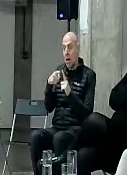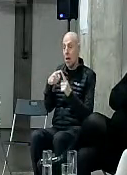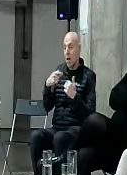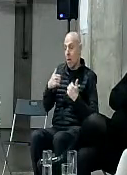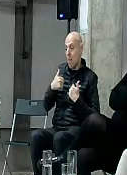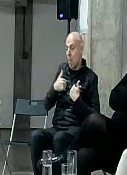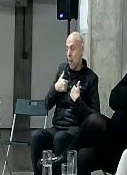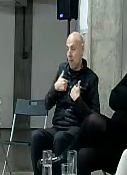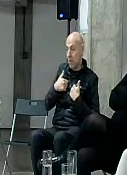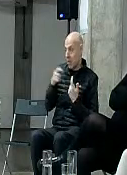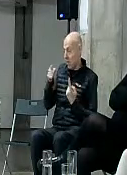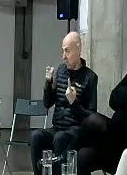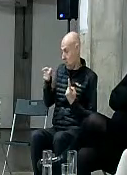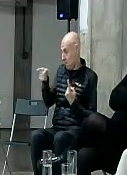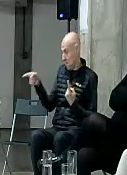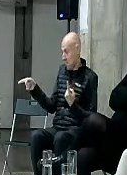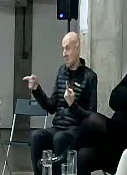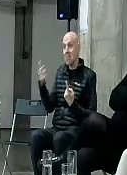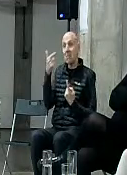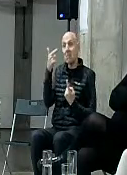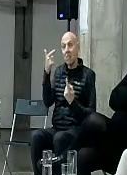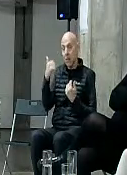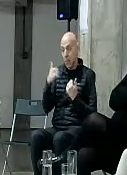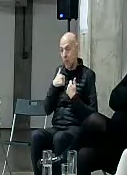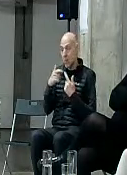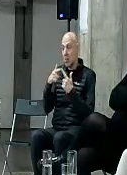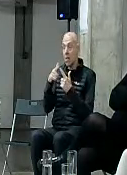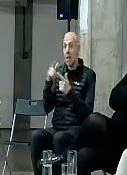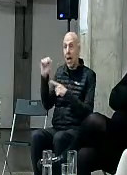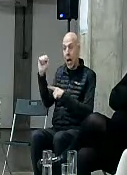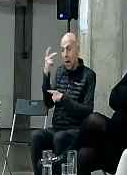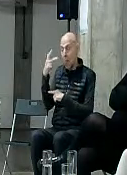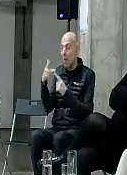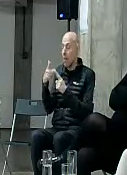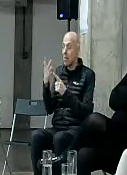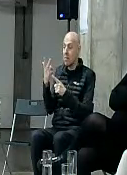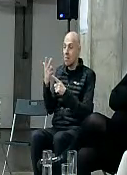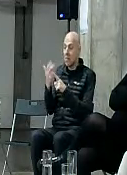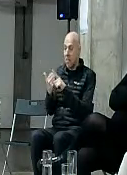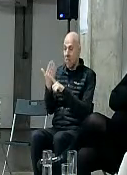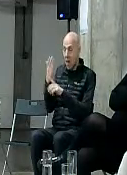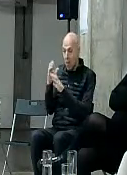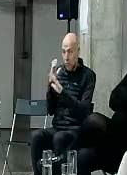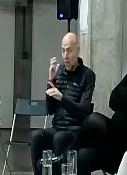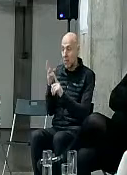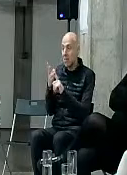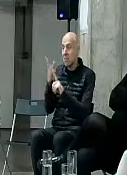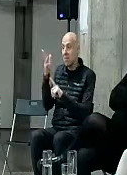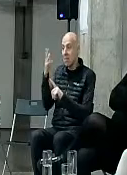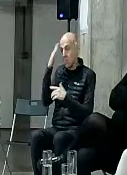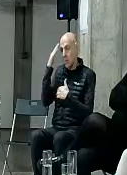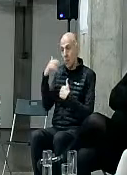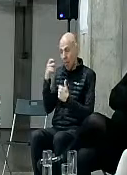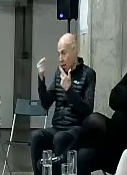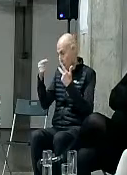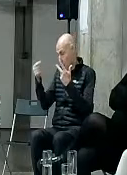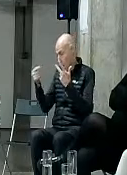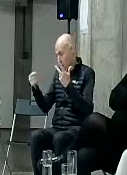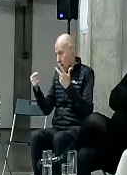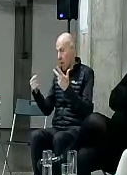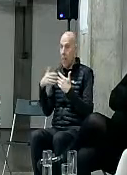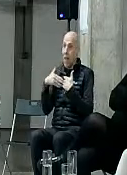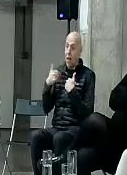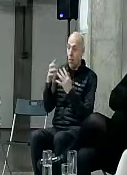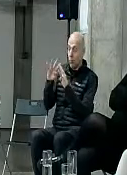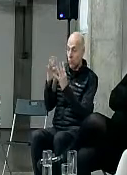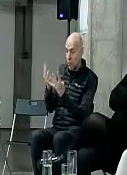were about 7 other barristers for the fire brigade, the ambulance service, the mental health, the health